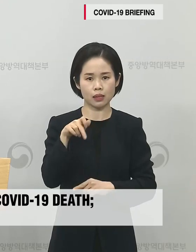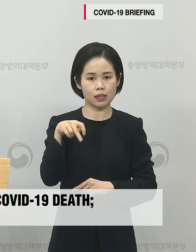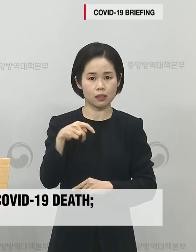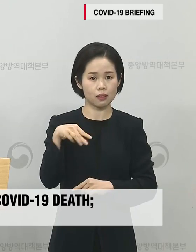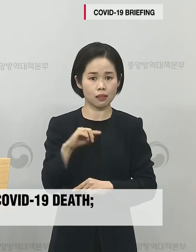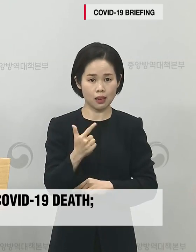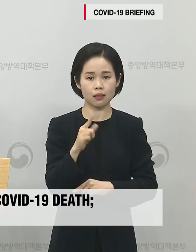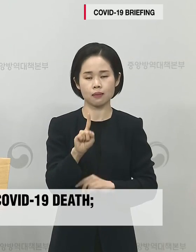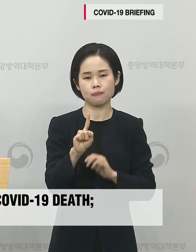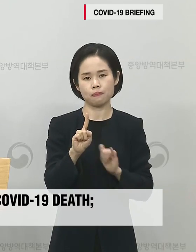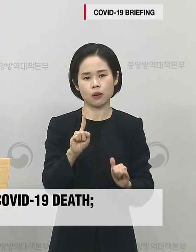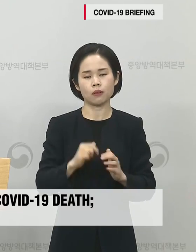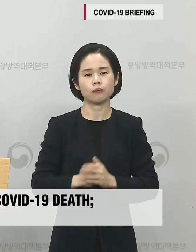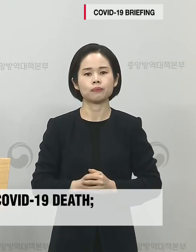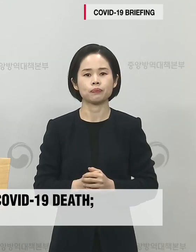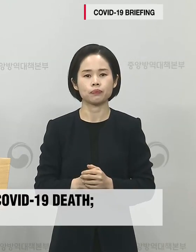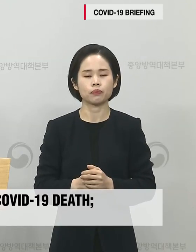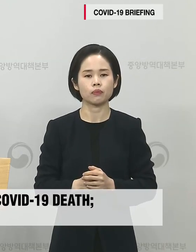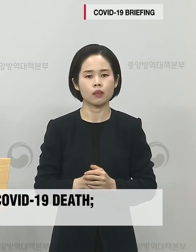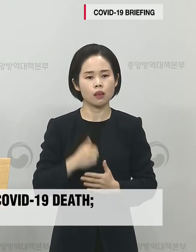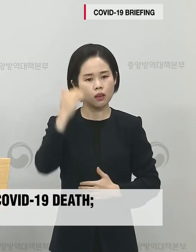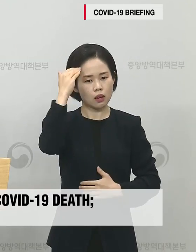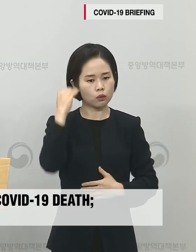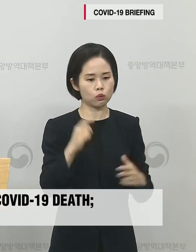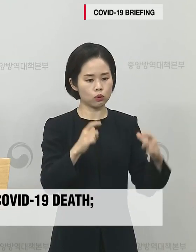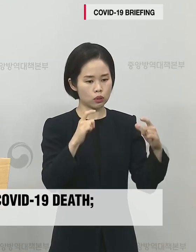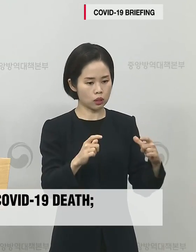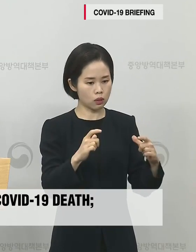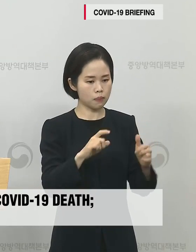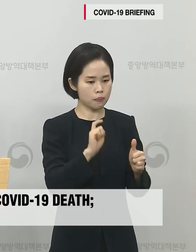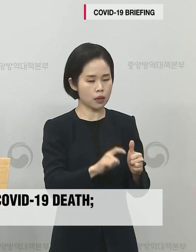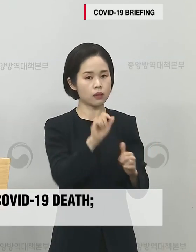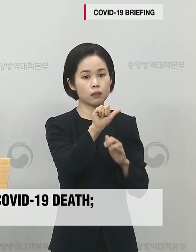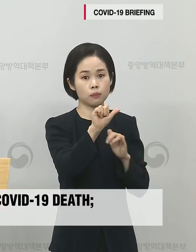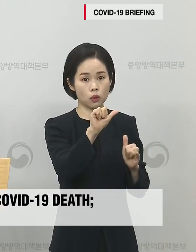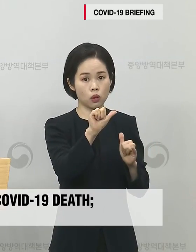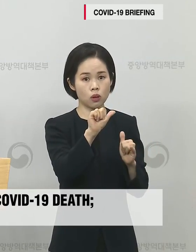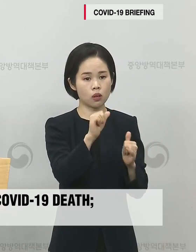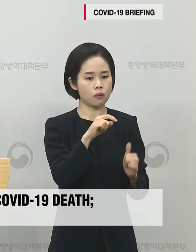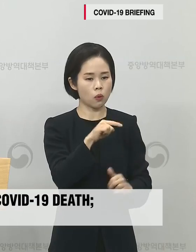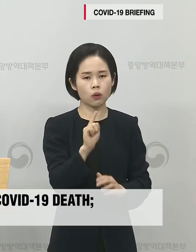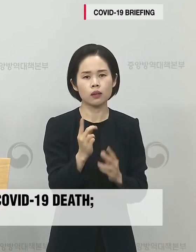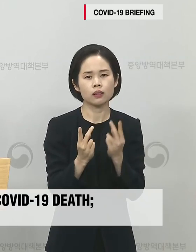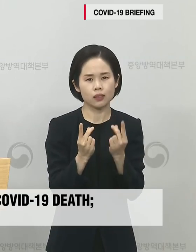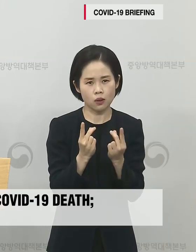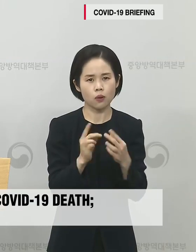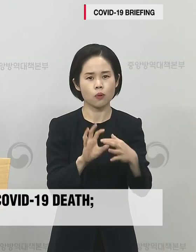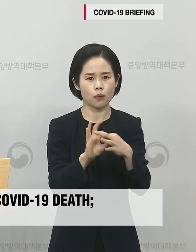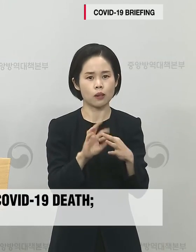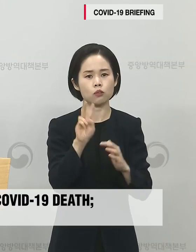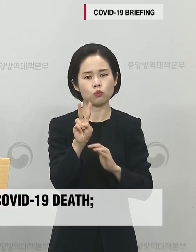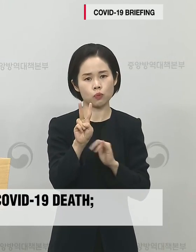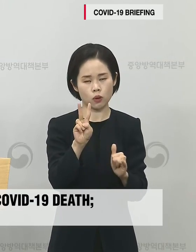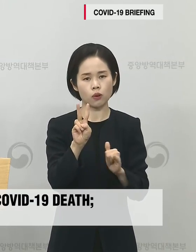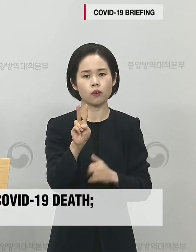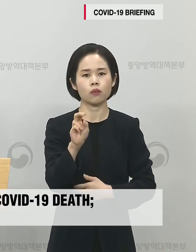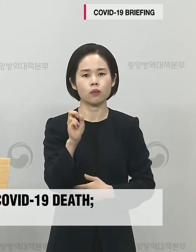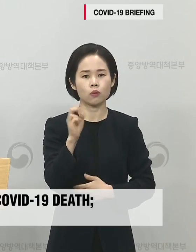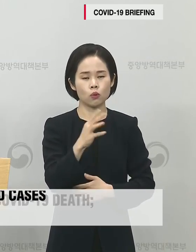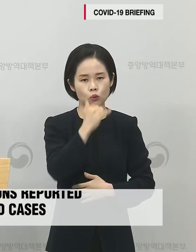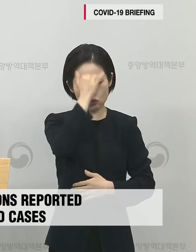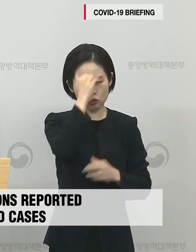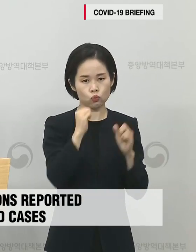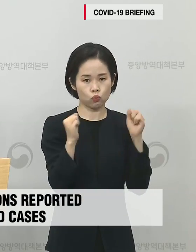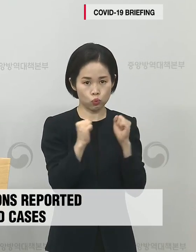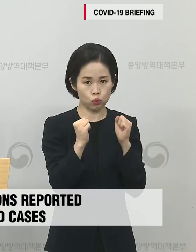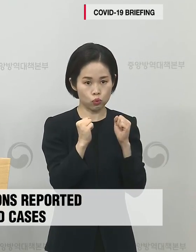1 from Japan, and 1 from Pakistan. And as for the 5 community transmissions, in relation to club,